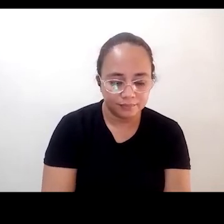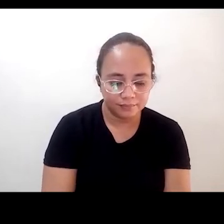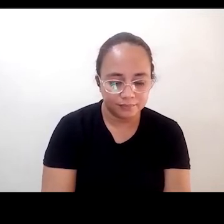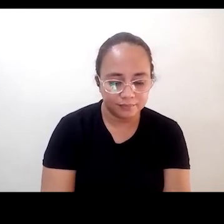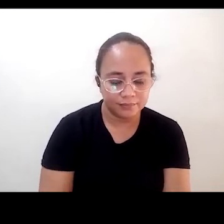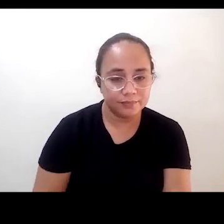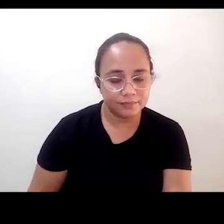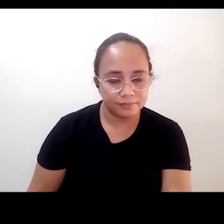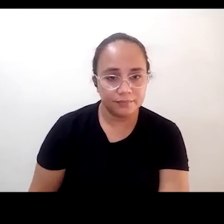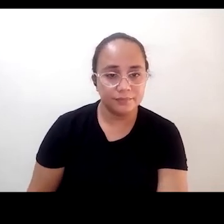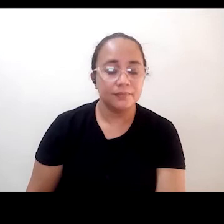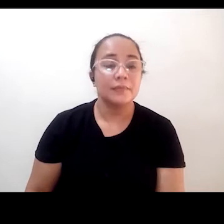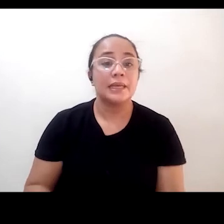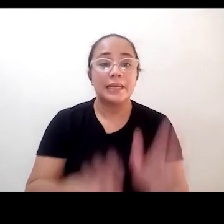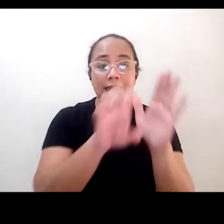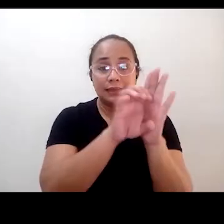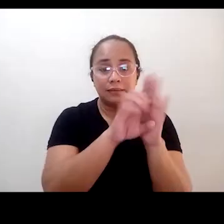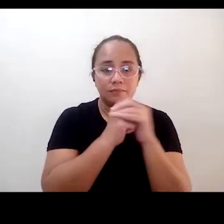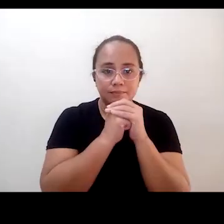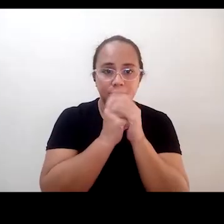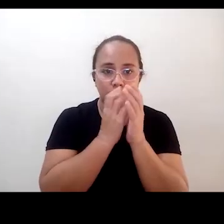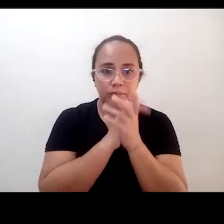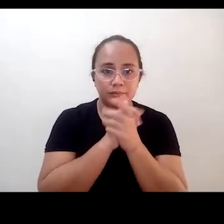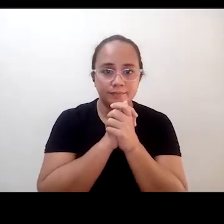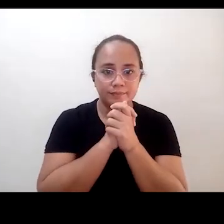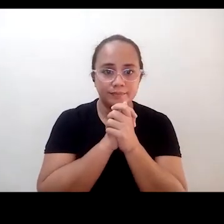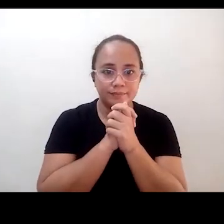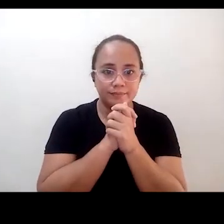So example, whoops.